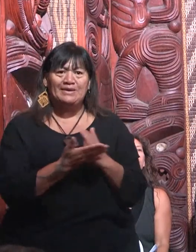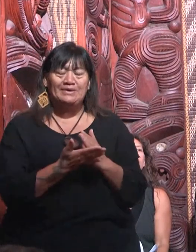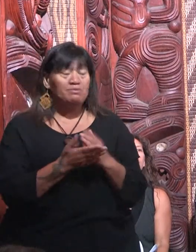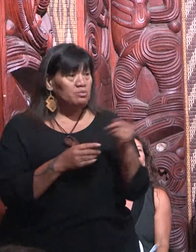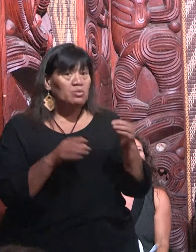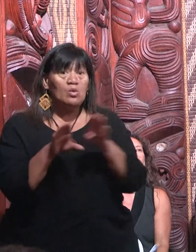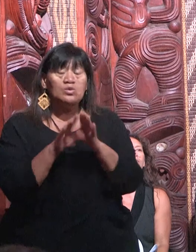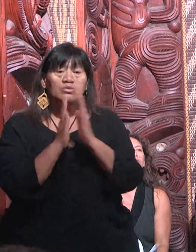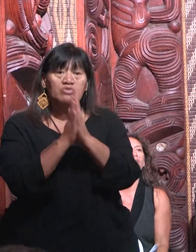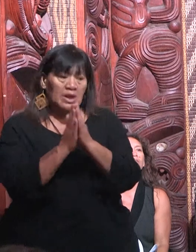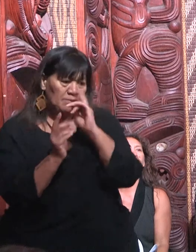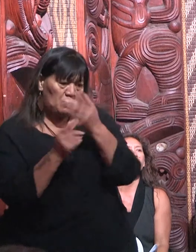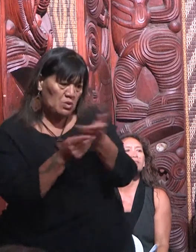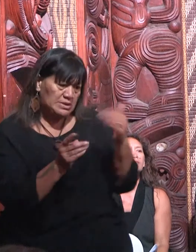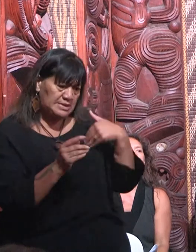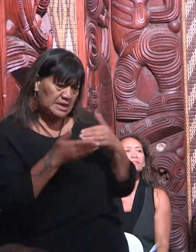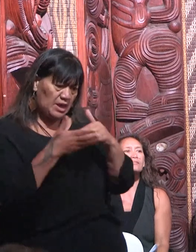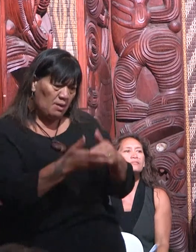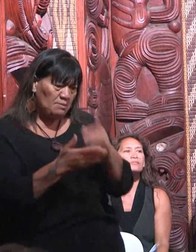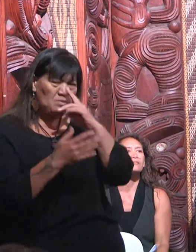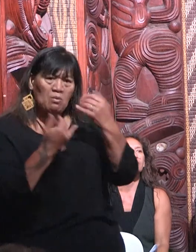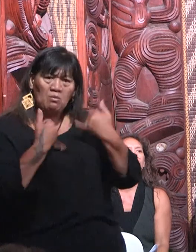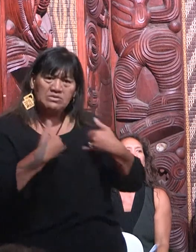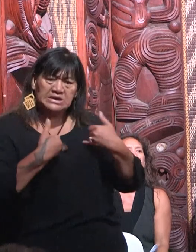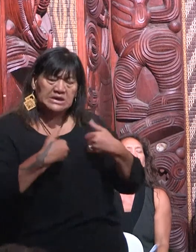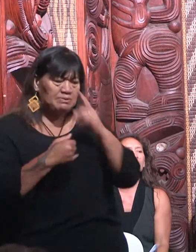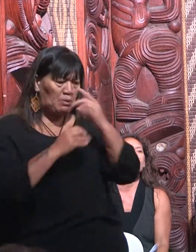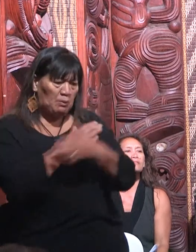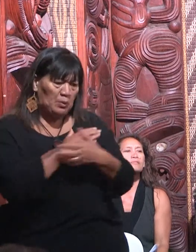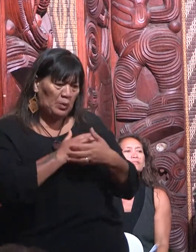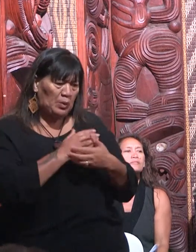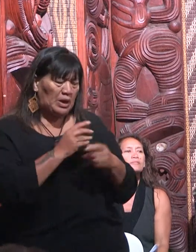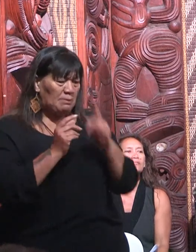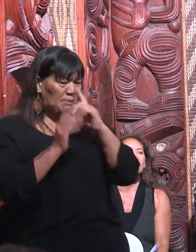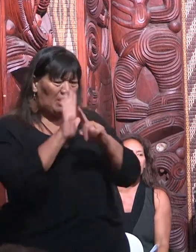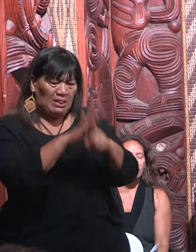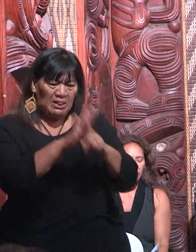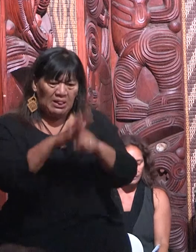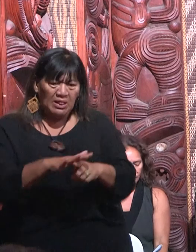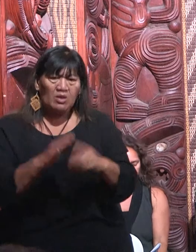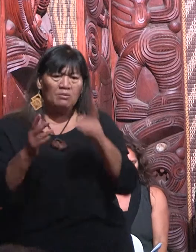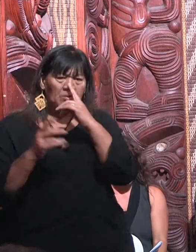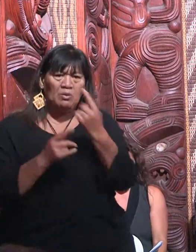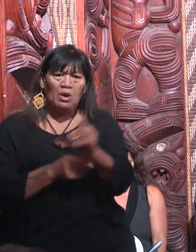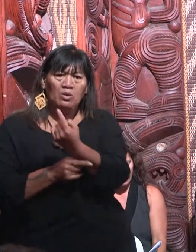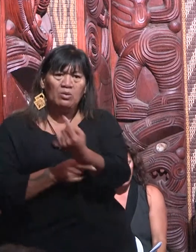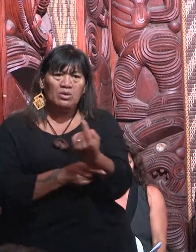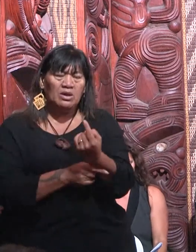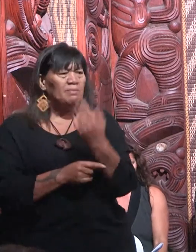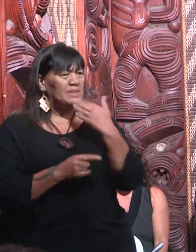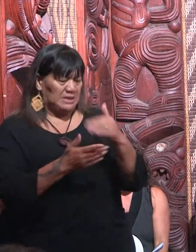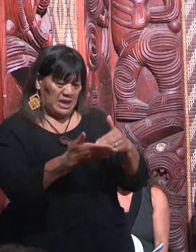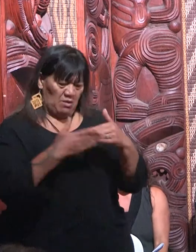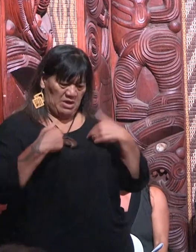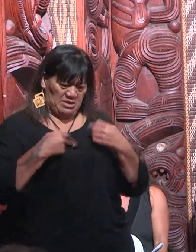also pray for those in need, the poor, the sick, those who suffer prejudice and the lonely. Make us better